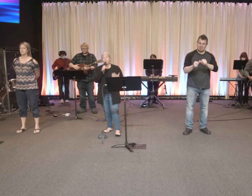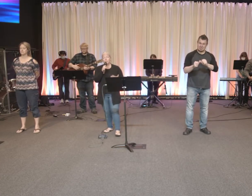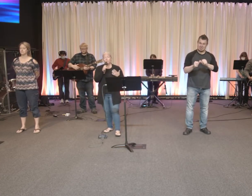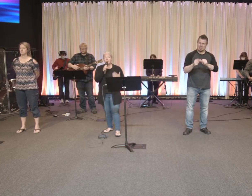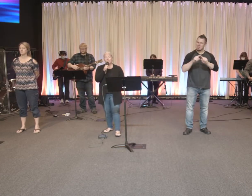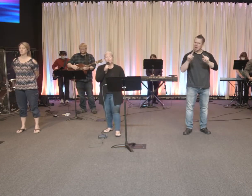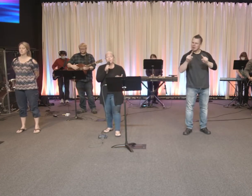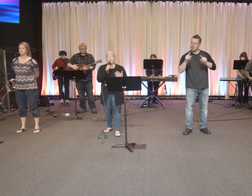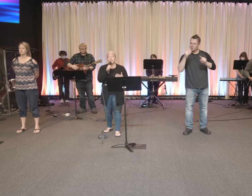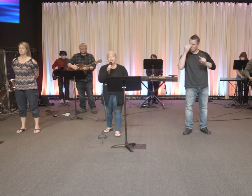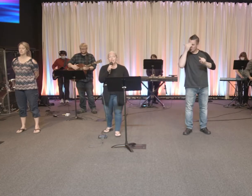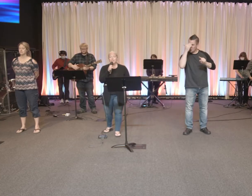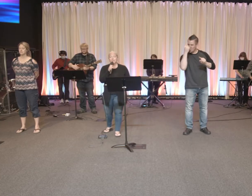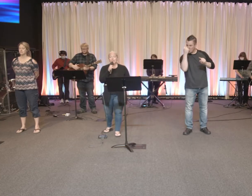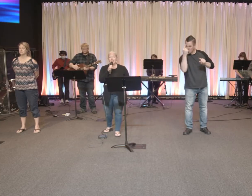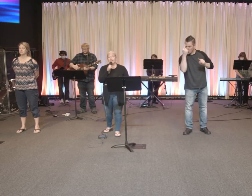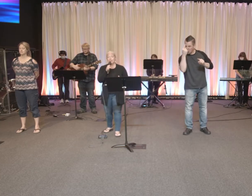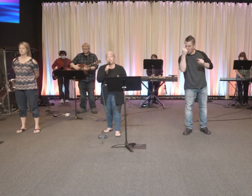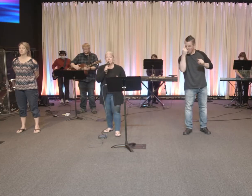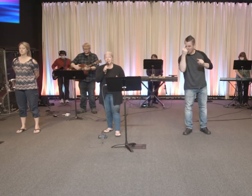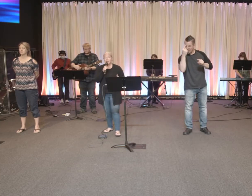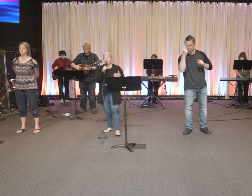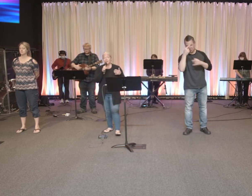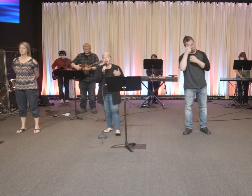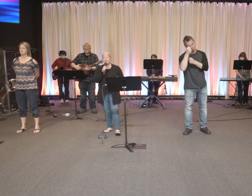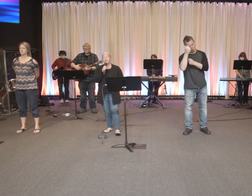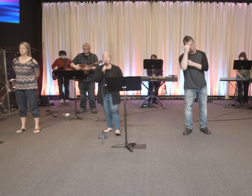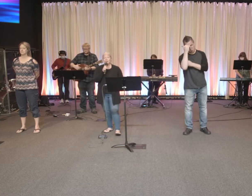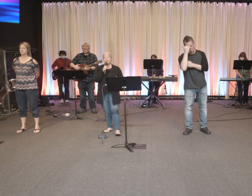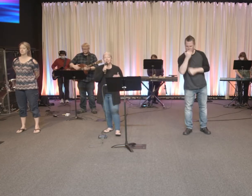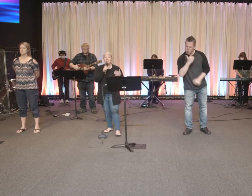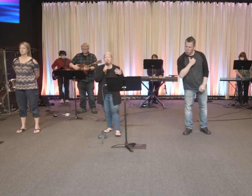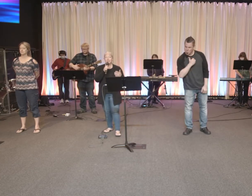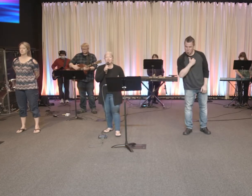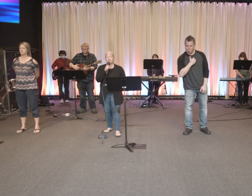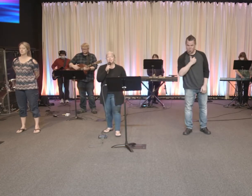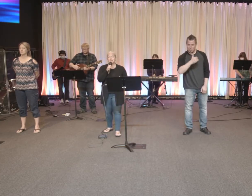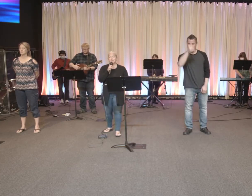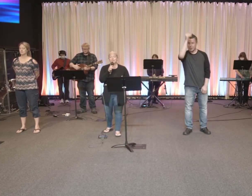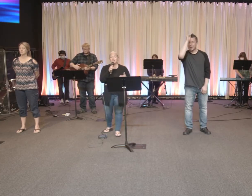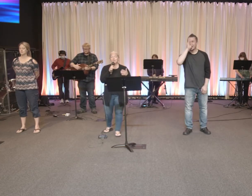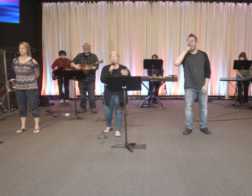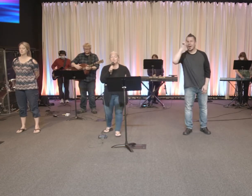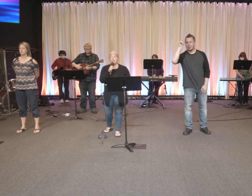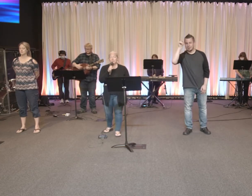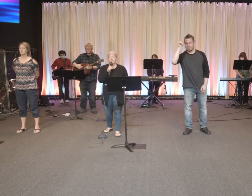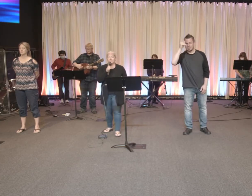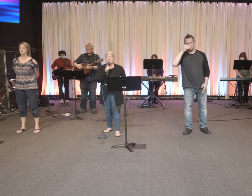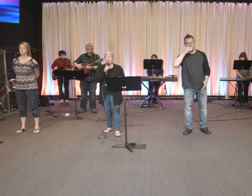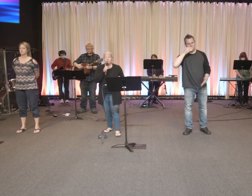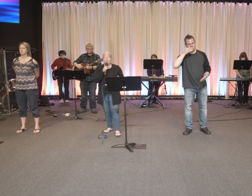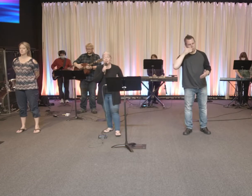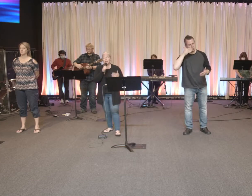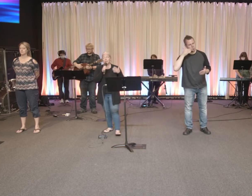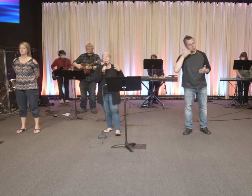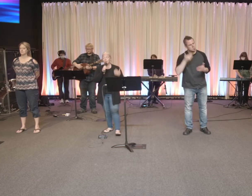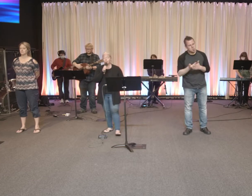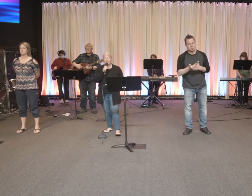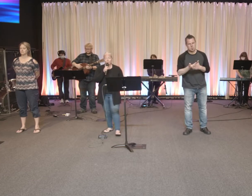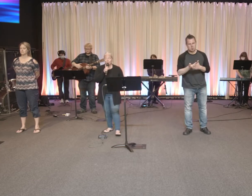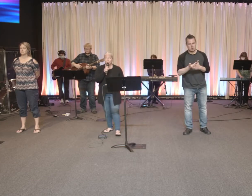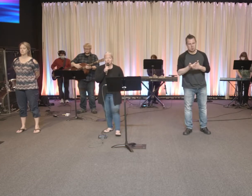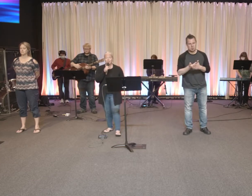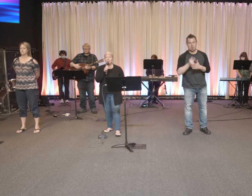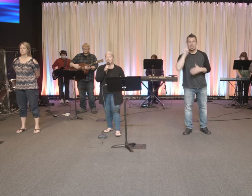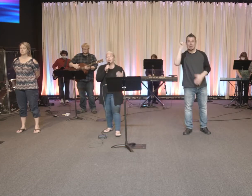But we know the one thing we can take to the bank is that God is good. And he can